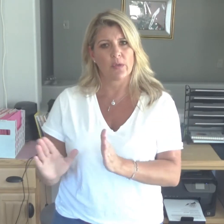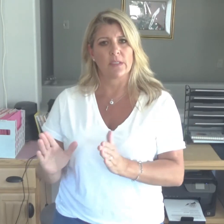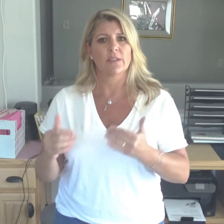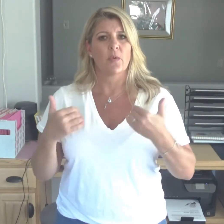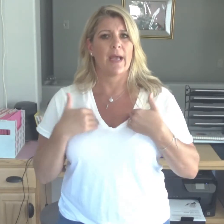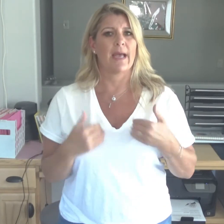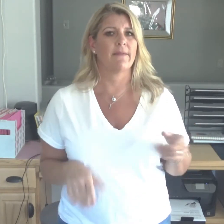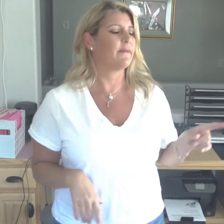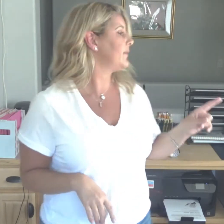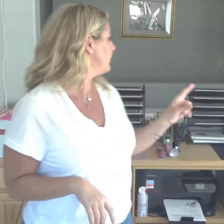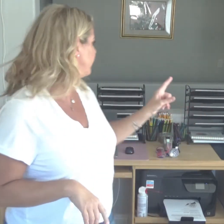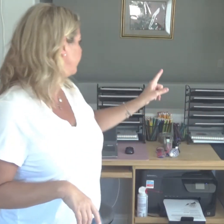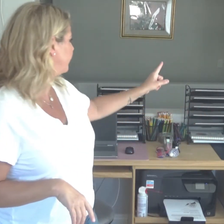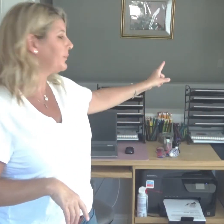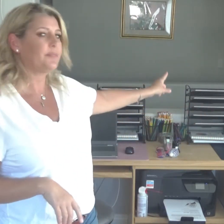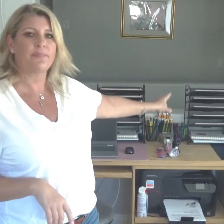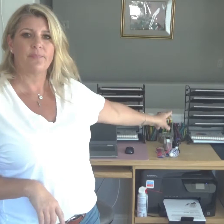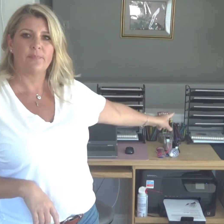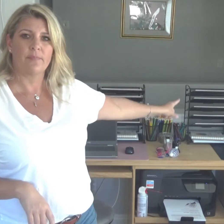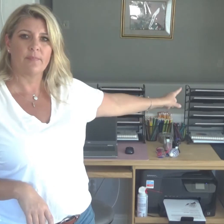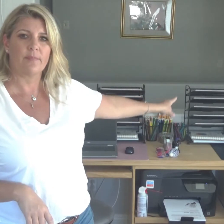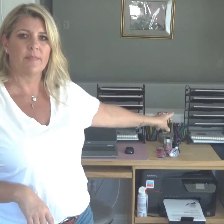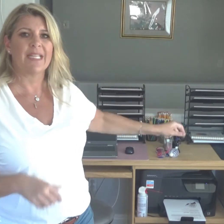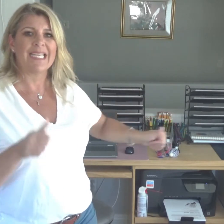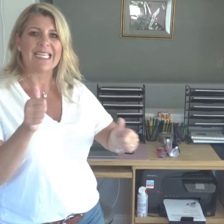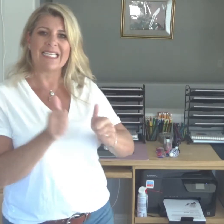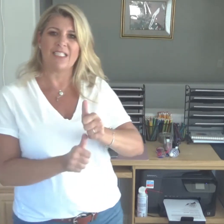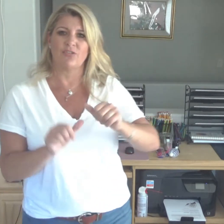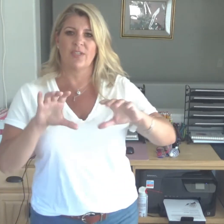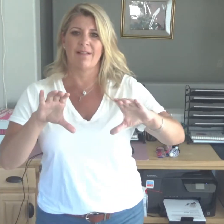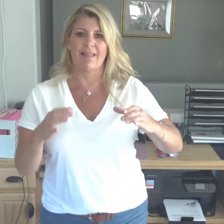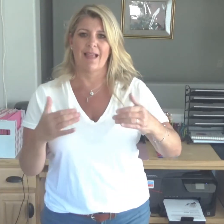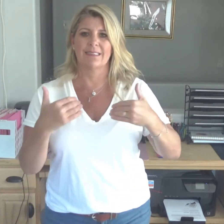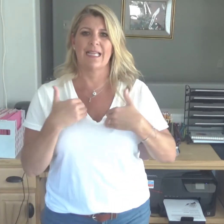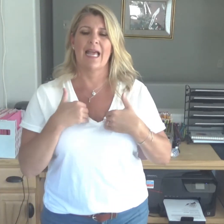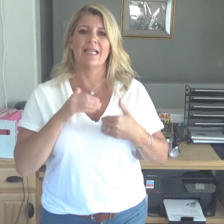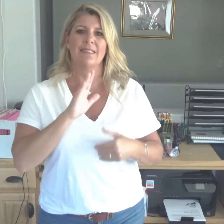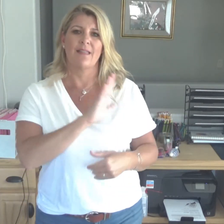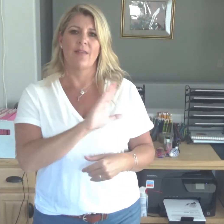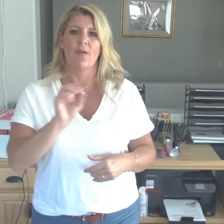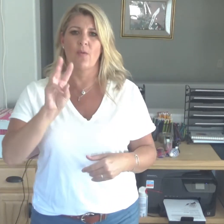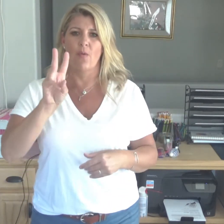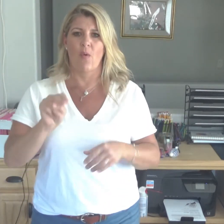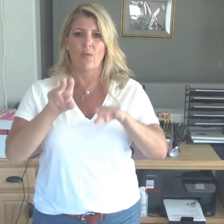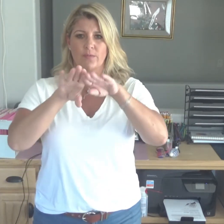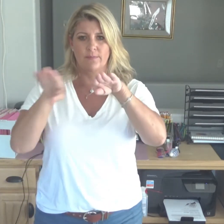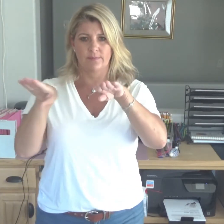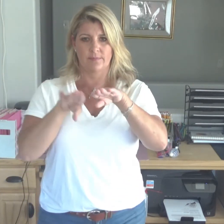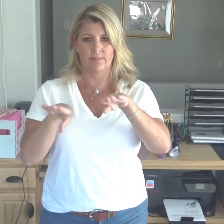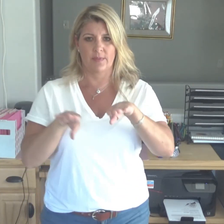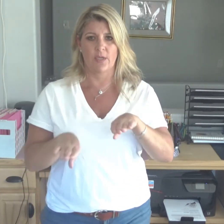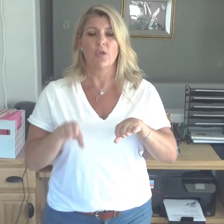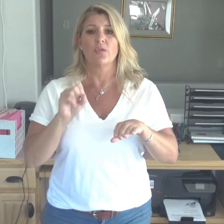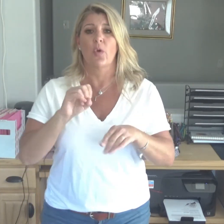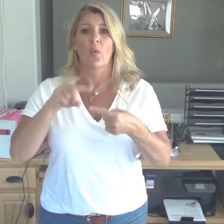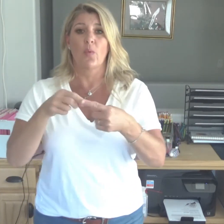to keep everything organized for your students. So see this where we have back here. So each subject, each class has its own